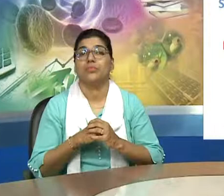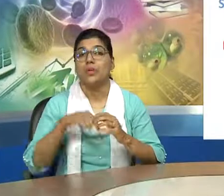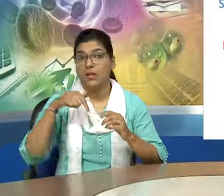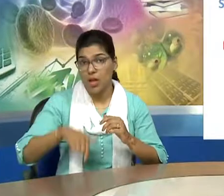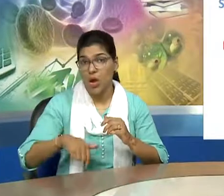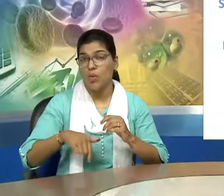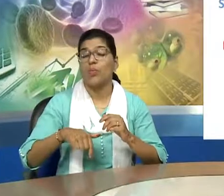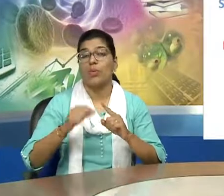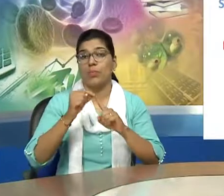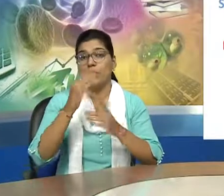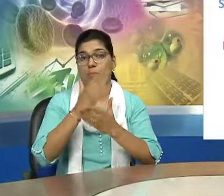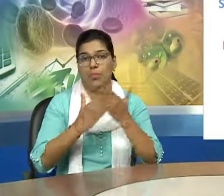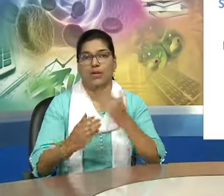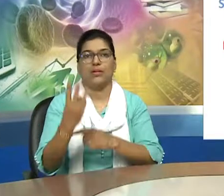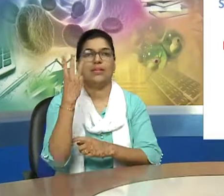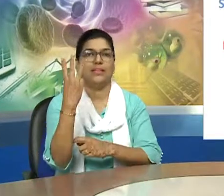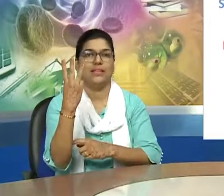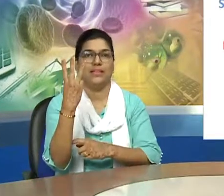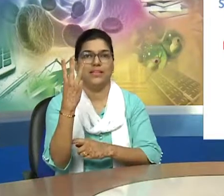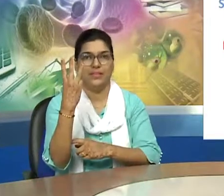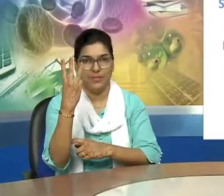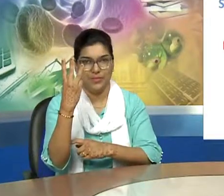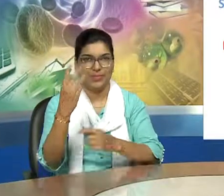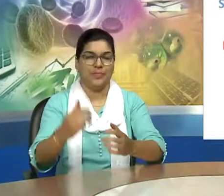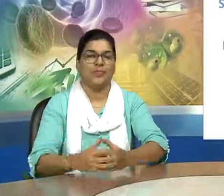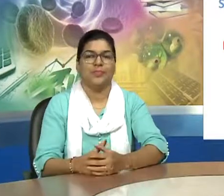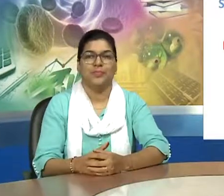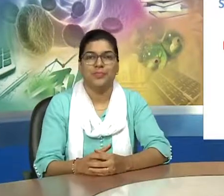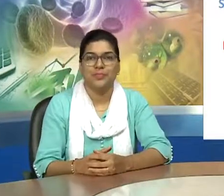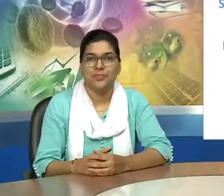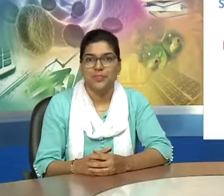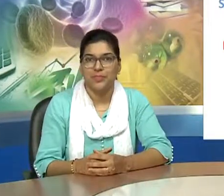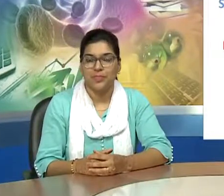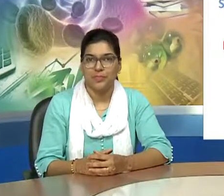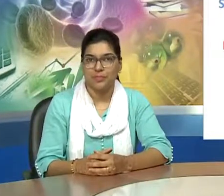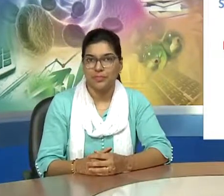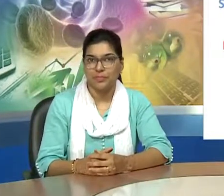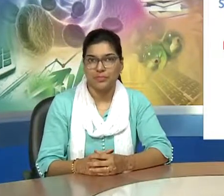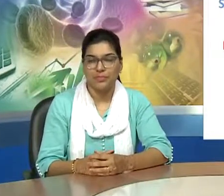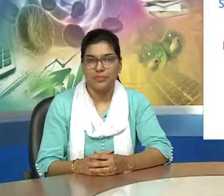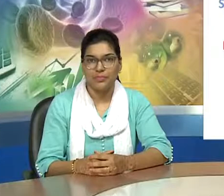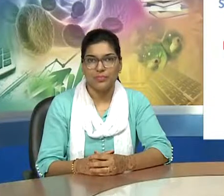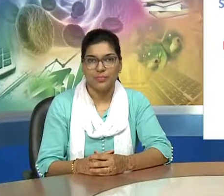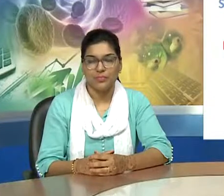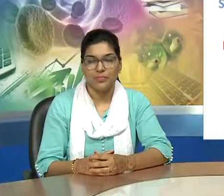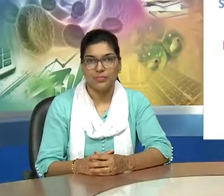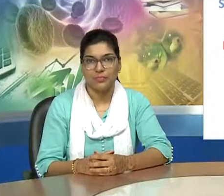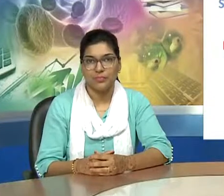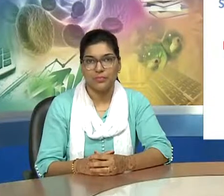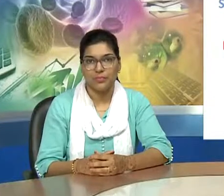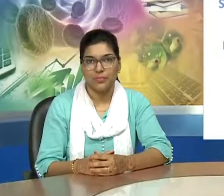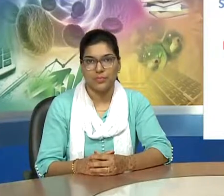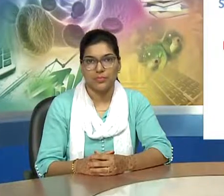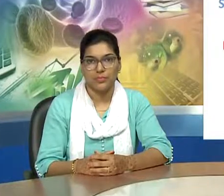are natural which are now depleting. This is video part 3.